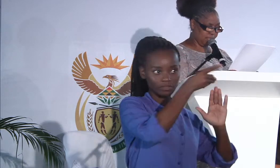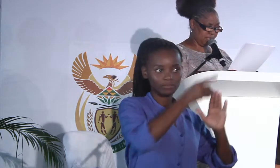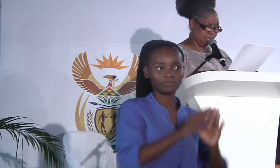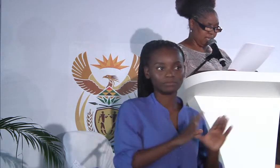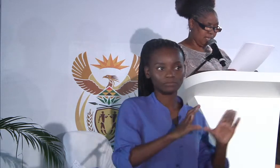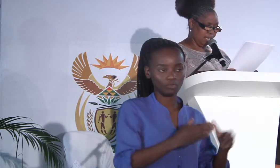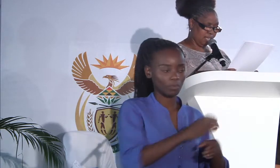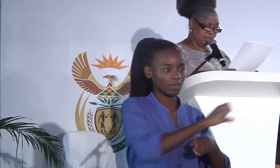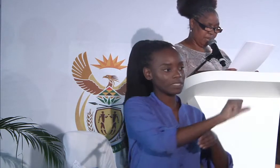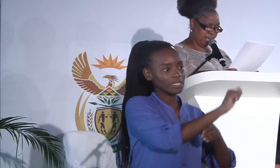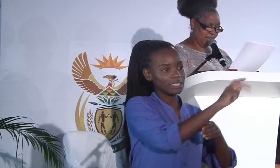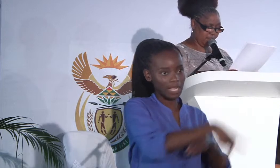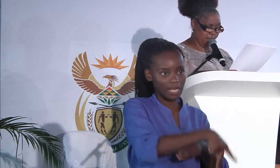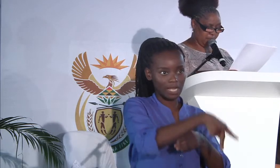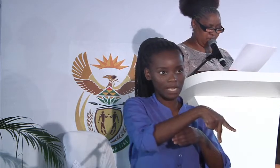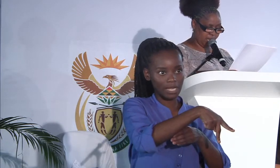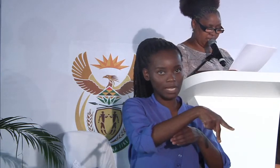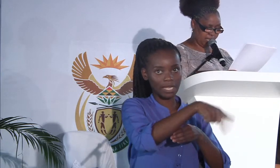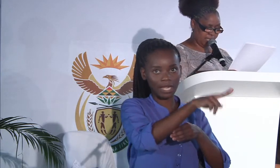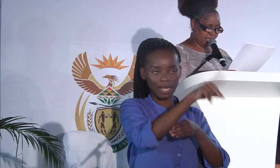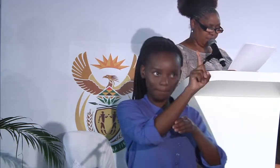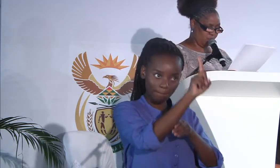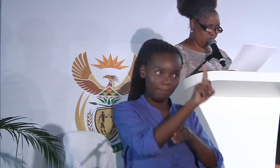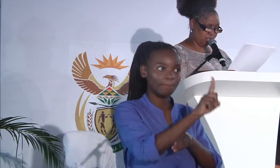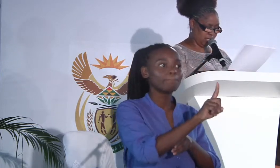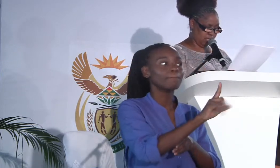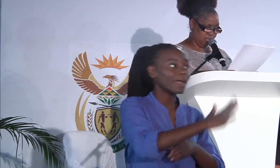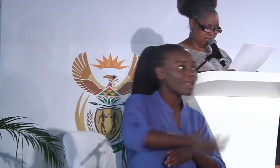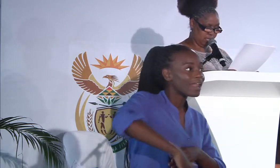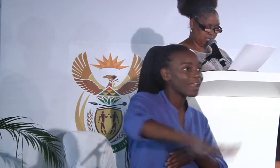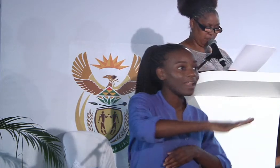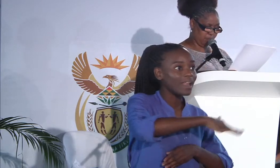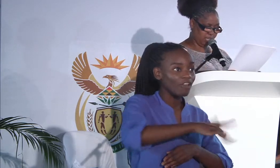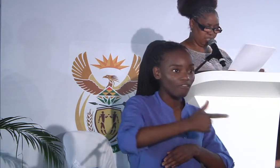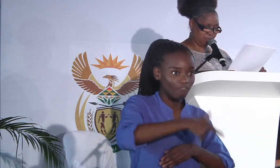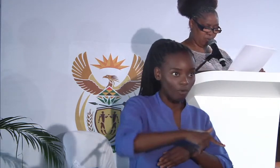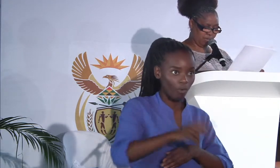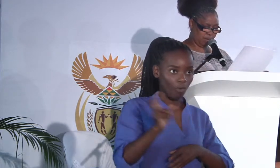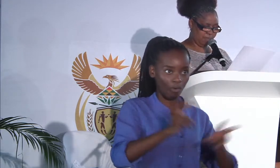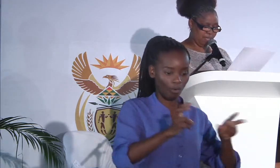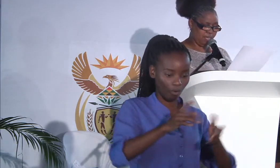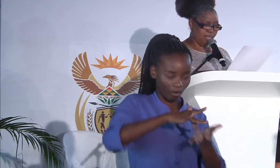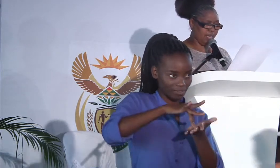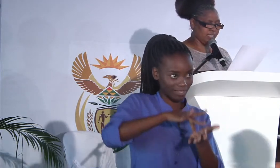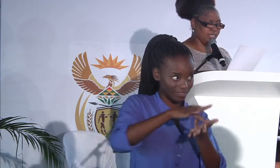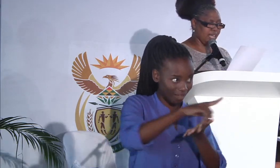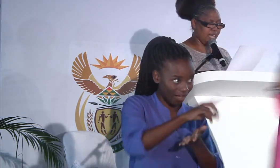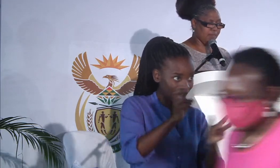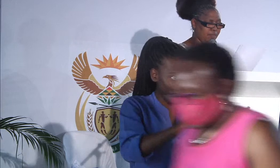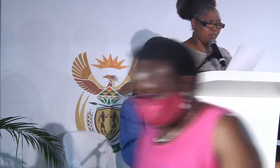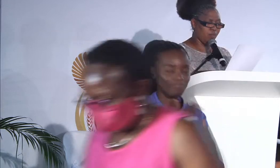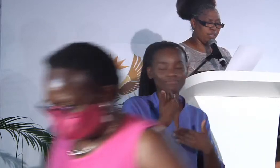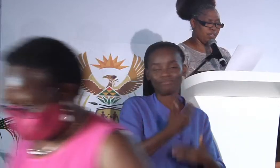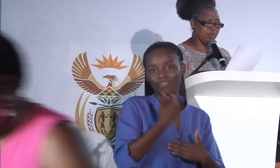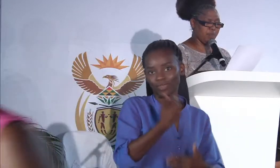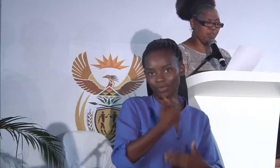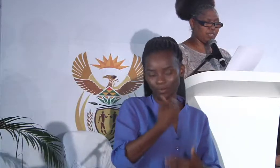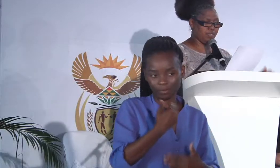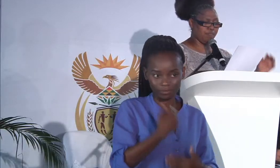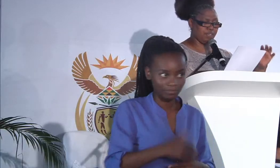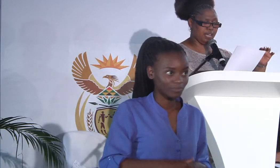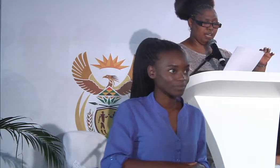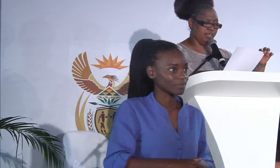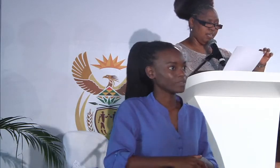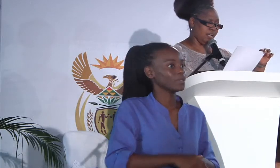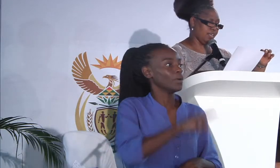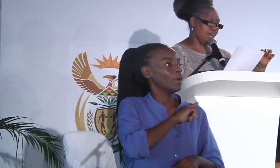Drugs, and the Bailhaven Memorial Center for hosting this important program at a time when the people of South